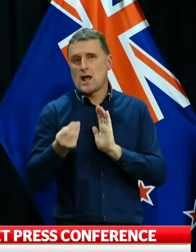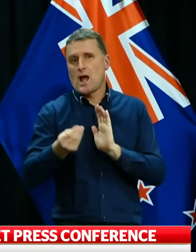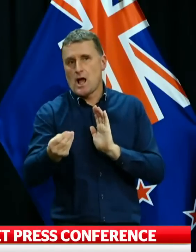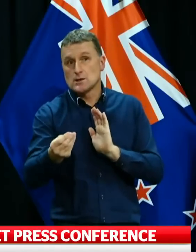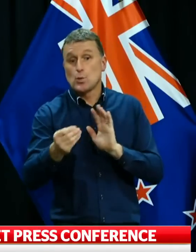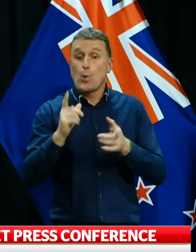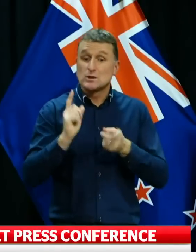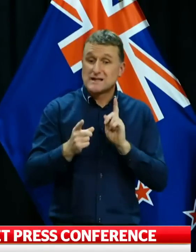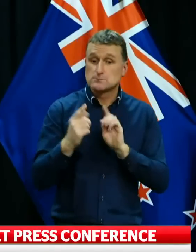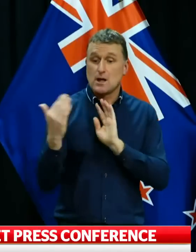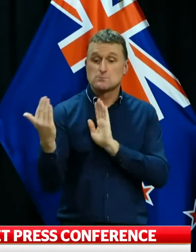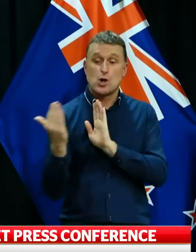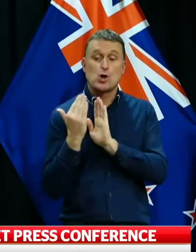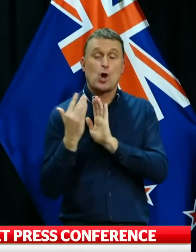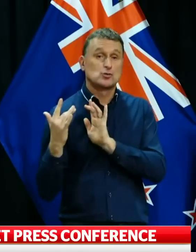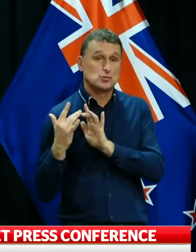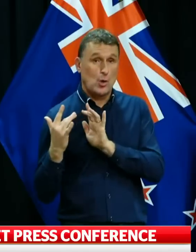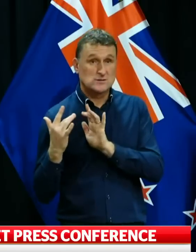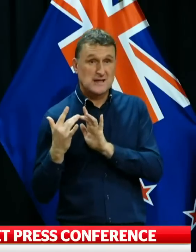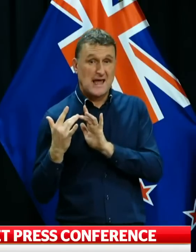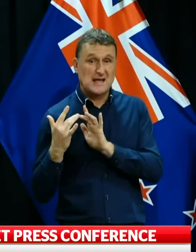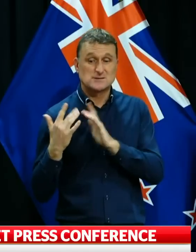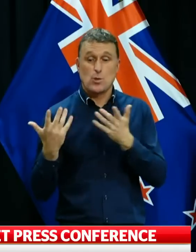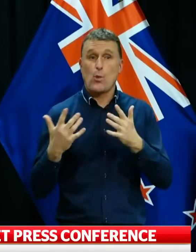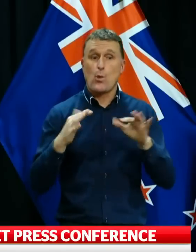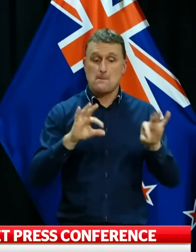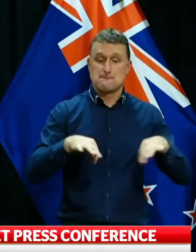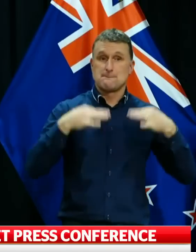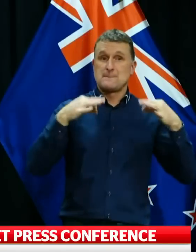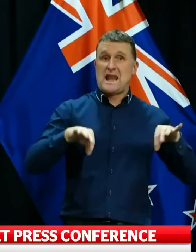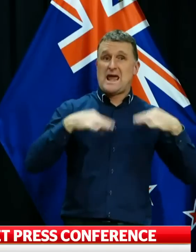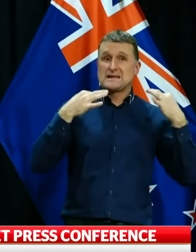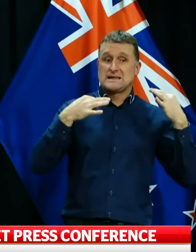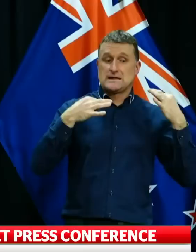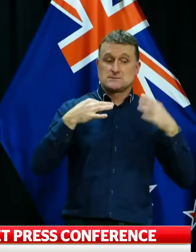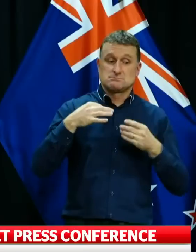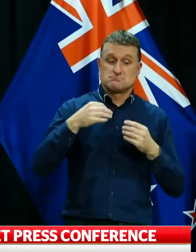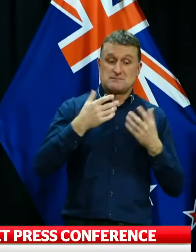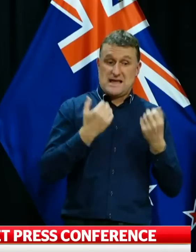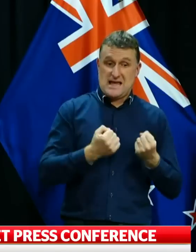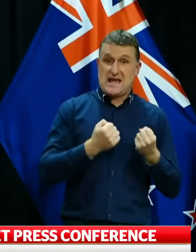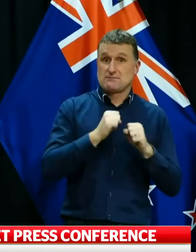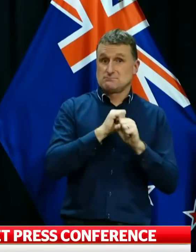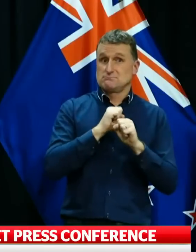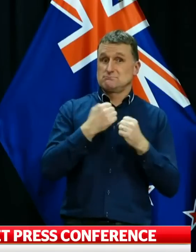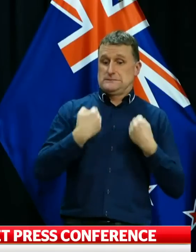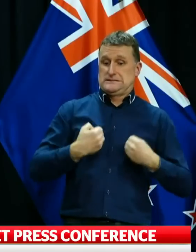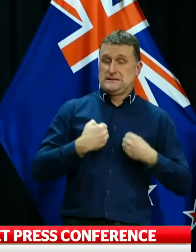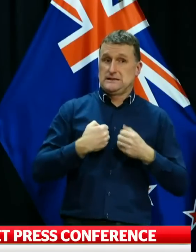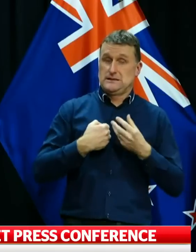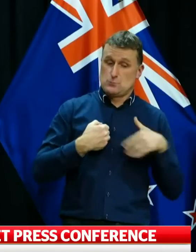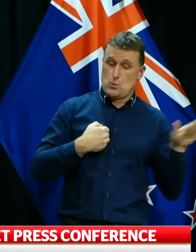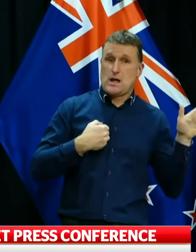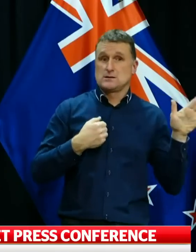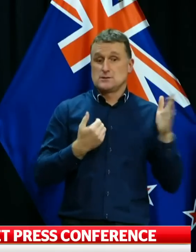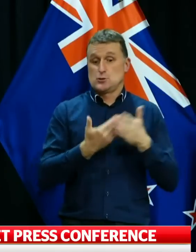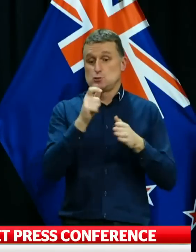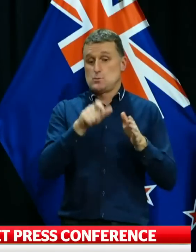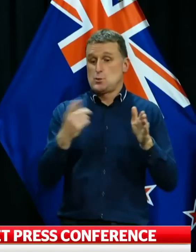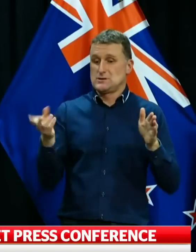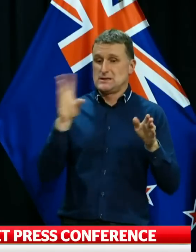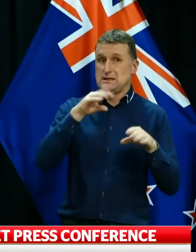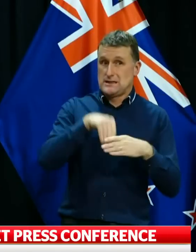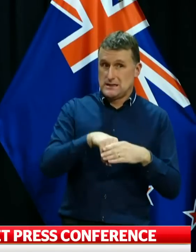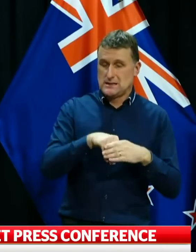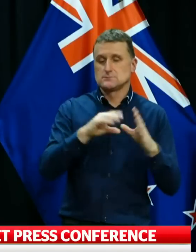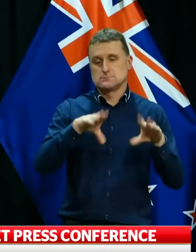close contact and through fomites, so blankets, for example, that sick people have used. Then the other thing is the incubation period can